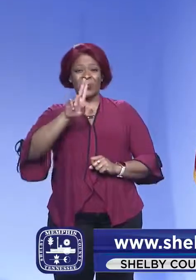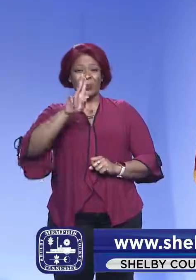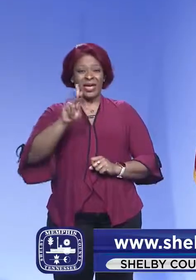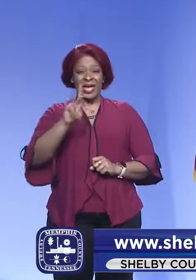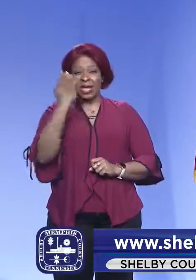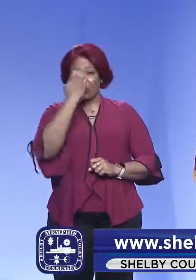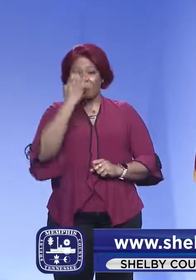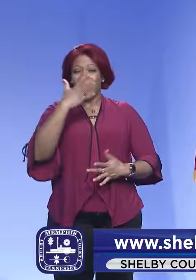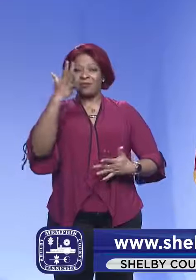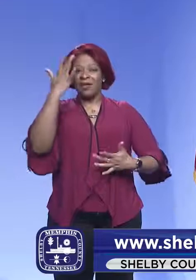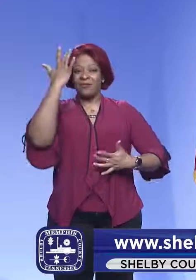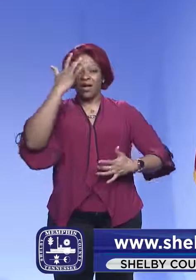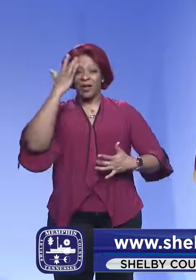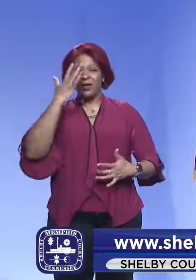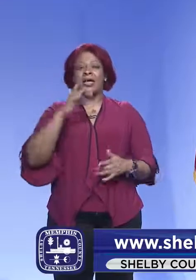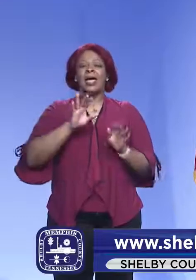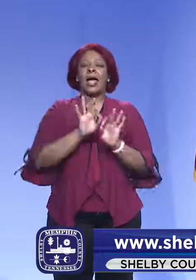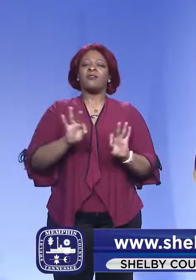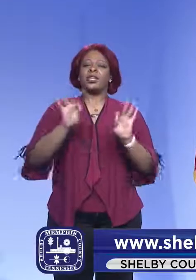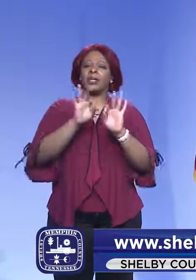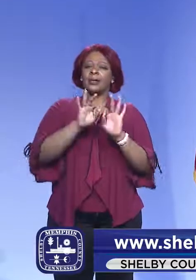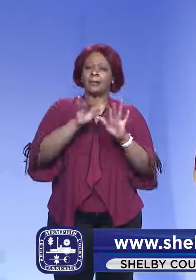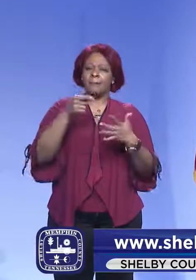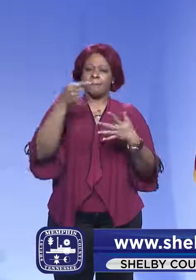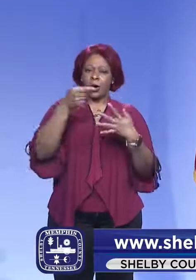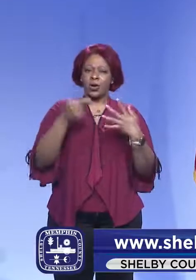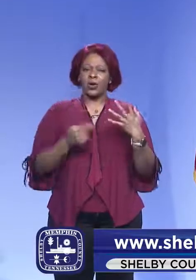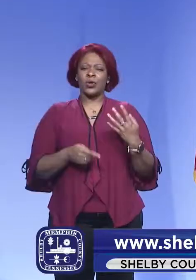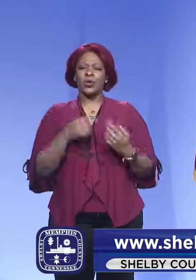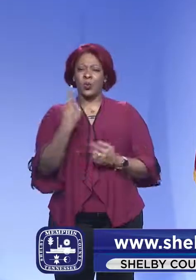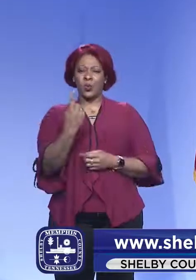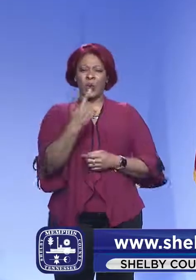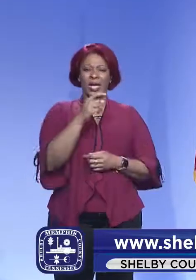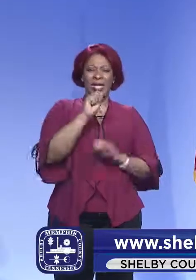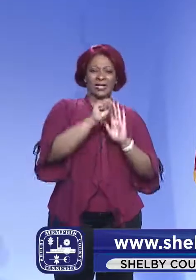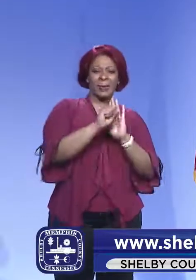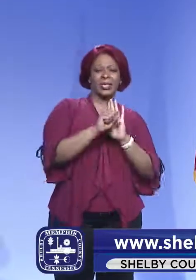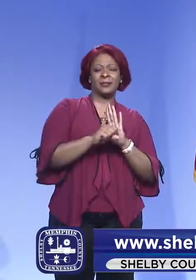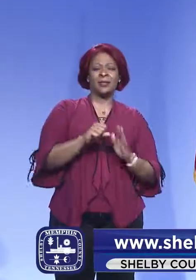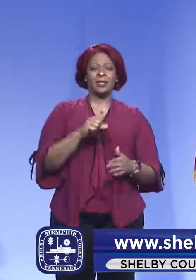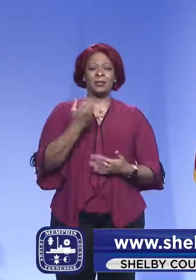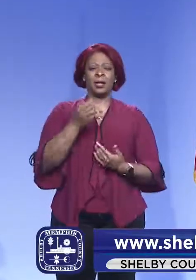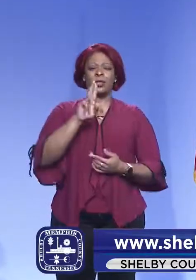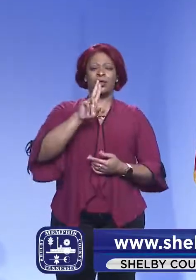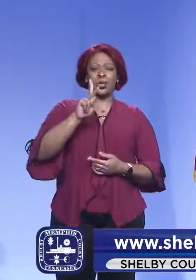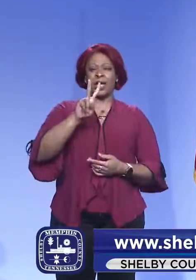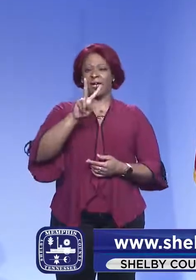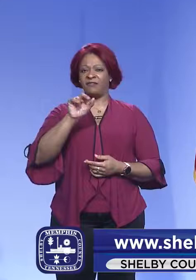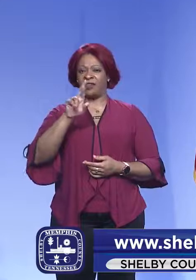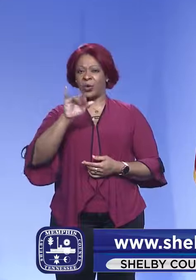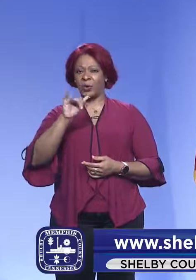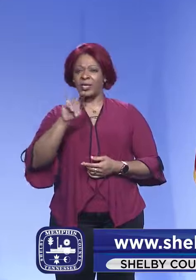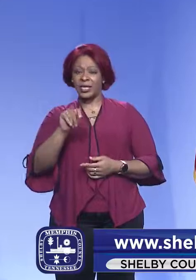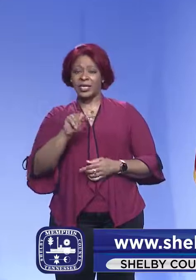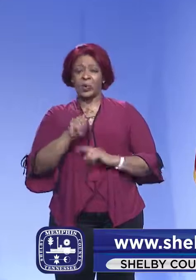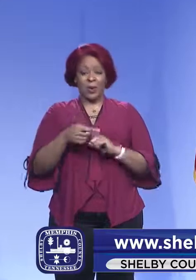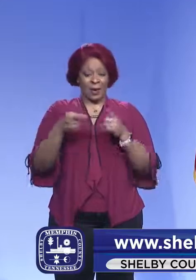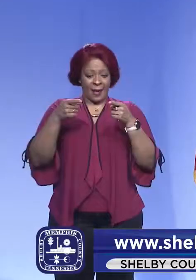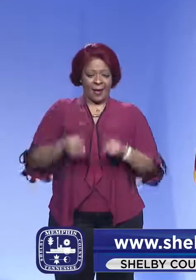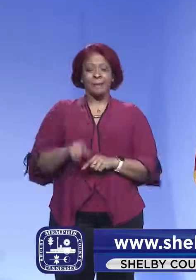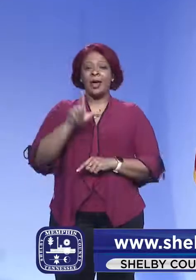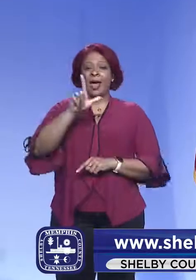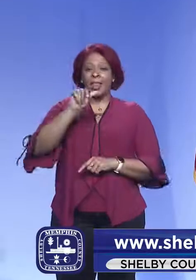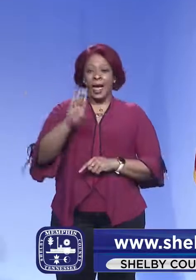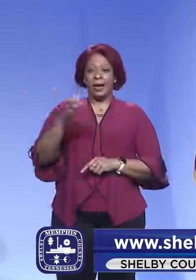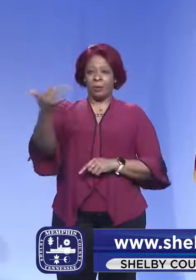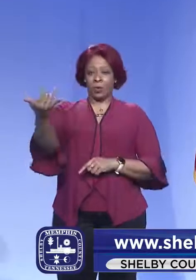let us know the likelihood that one of the specimens is the UK variant. When that happens, the labs